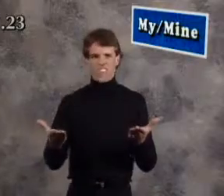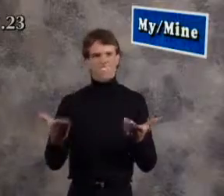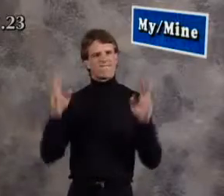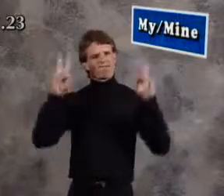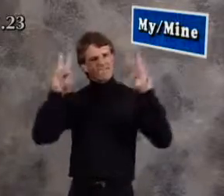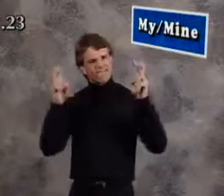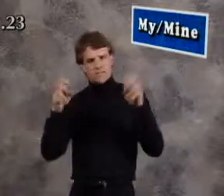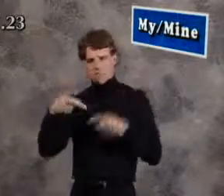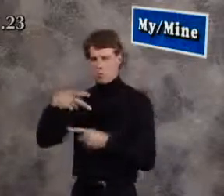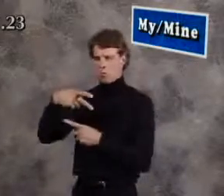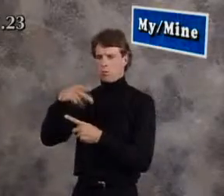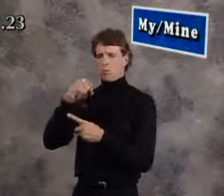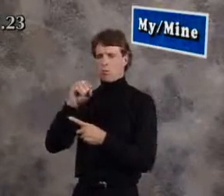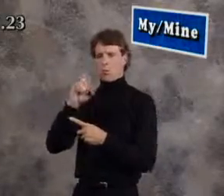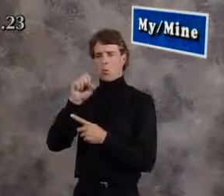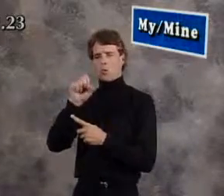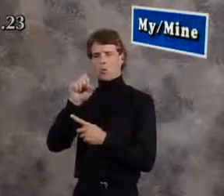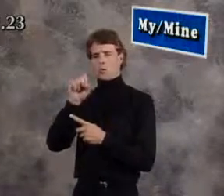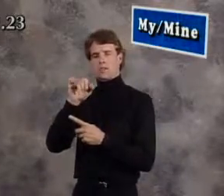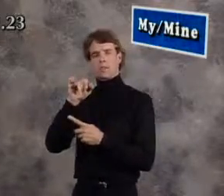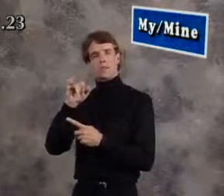You have things in possession.